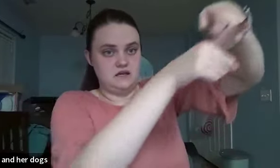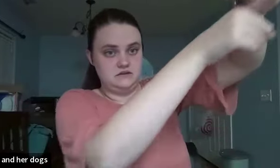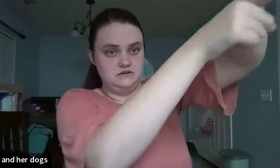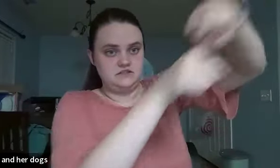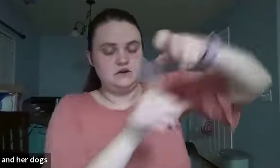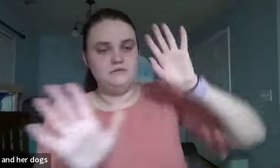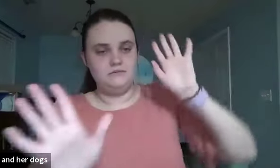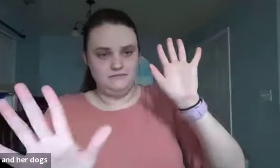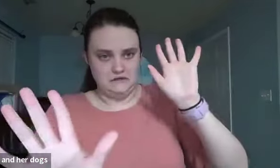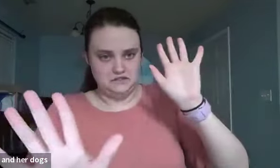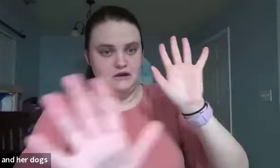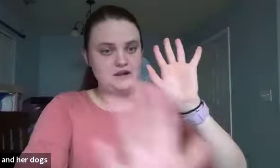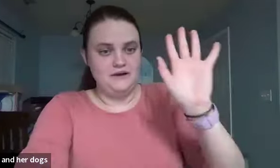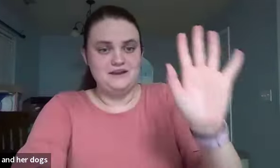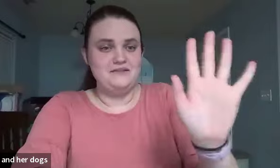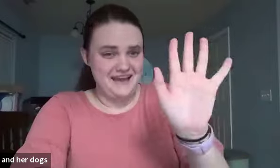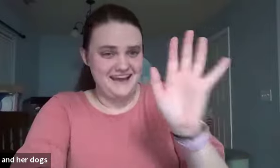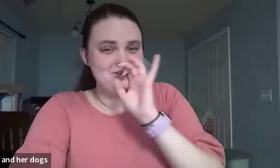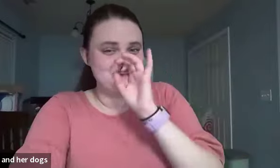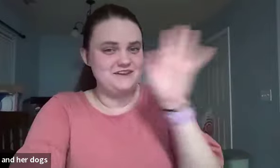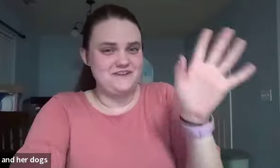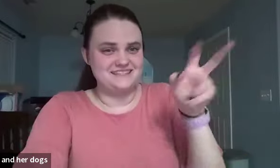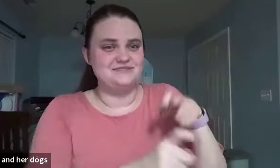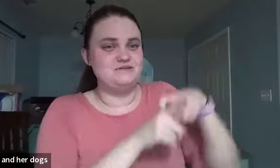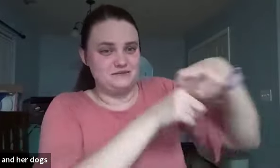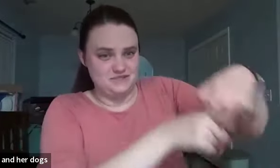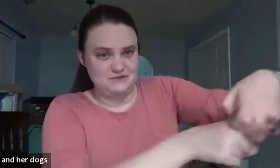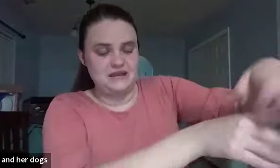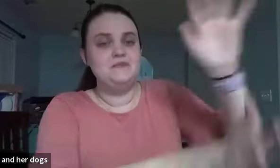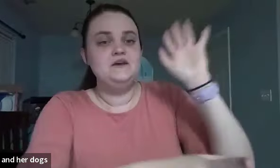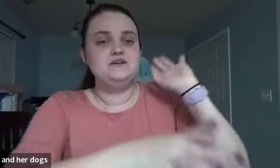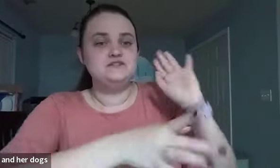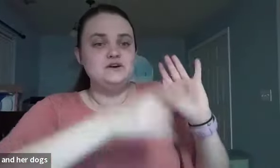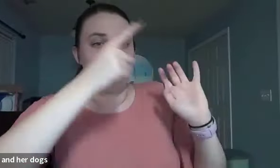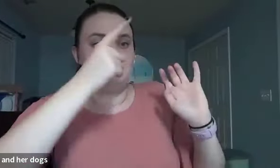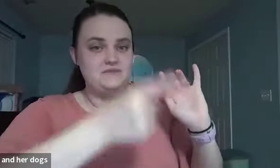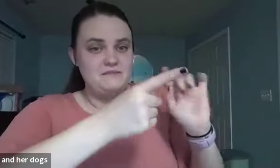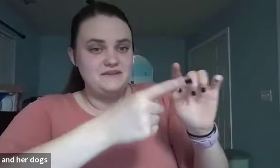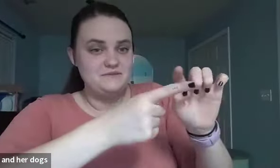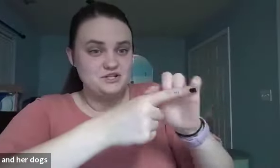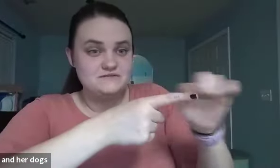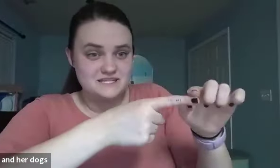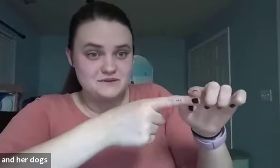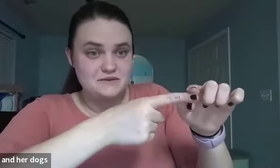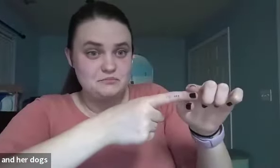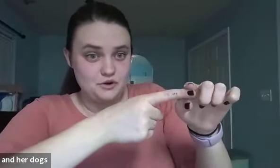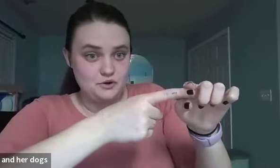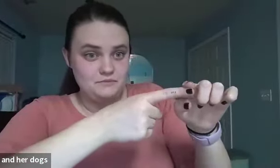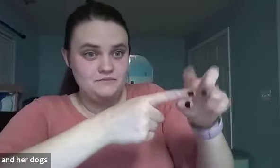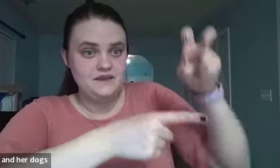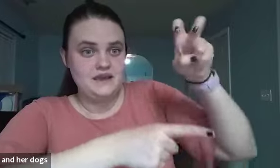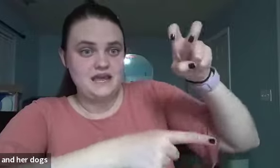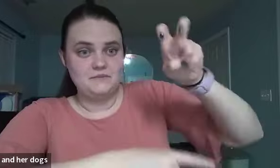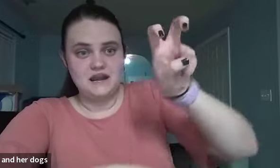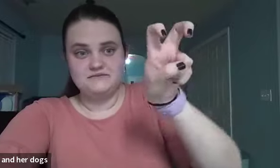flying. So I know. Yeah, I know it's very fast. That's why I was like, I'm gonna slow it down. So I make the motion of this being the broom, and I'm gonna have